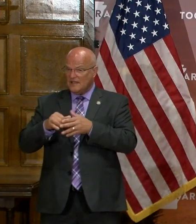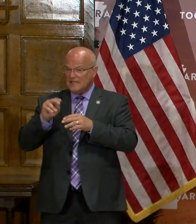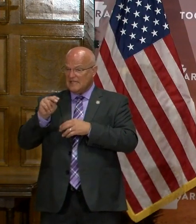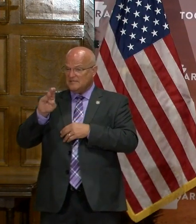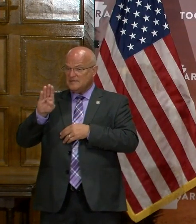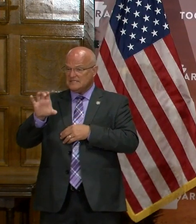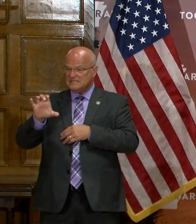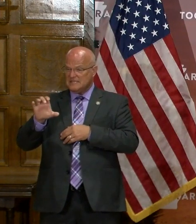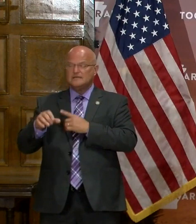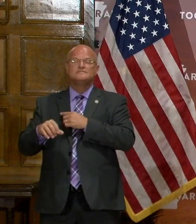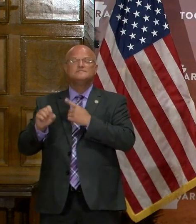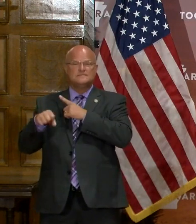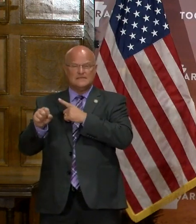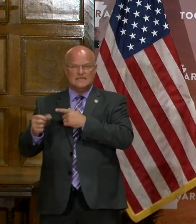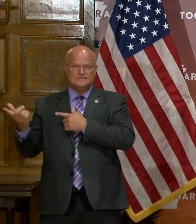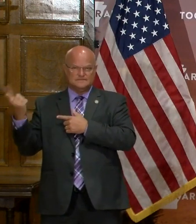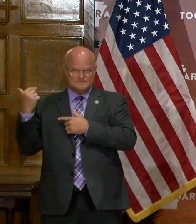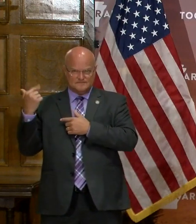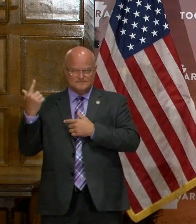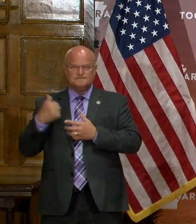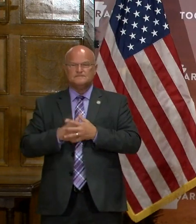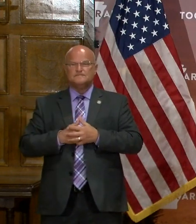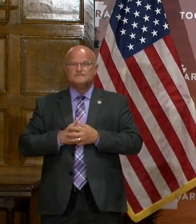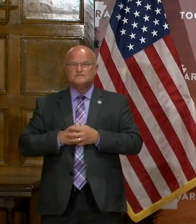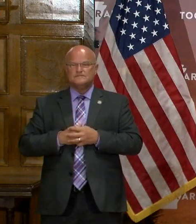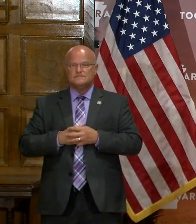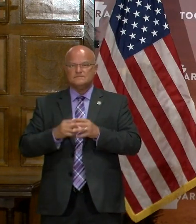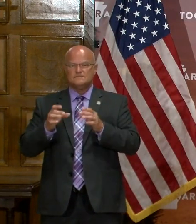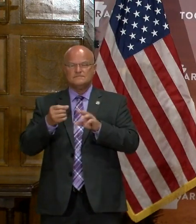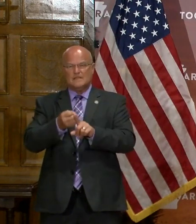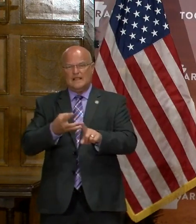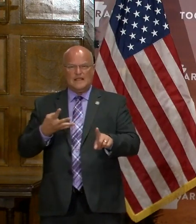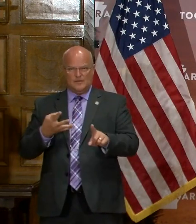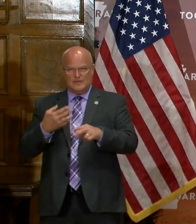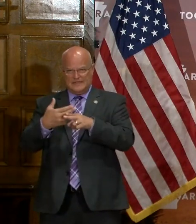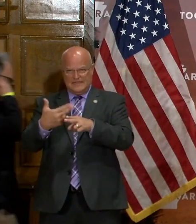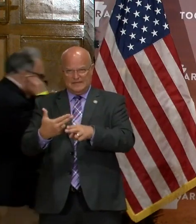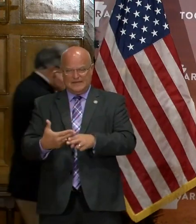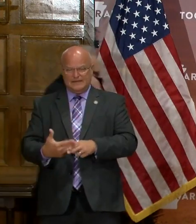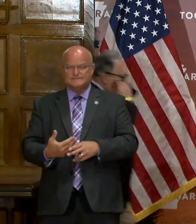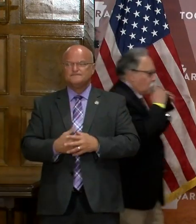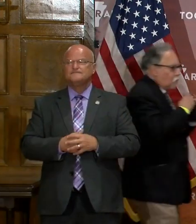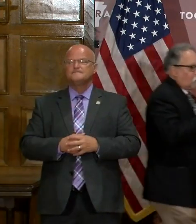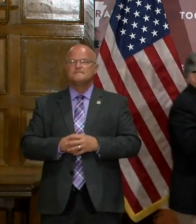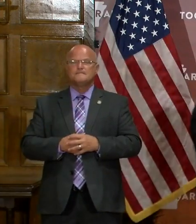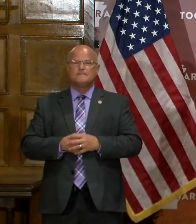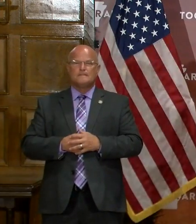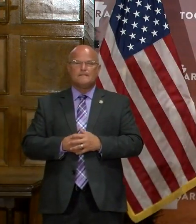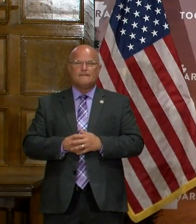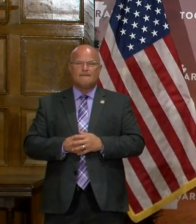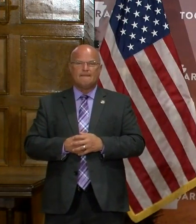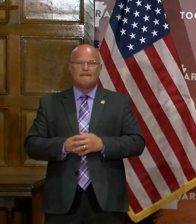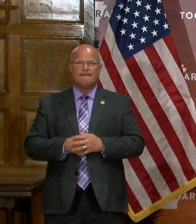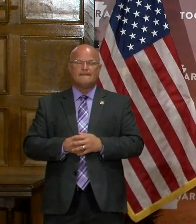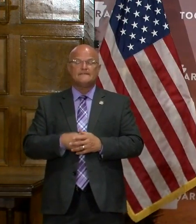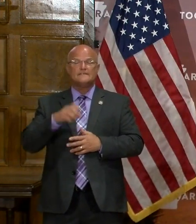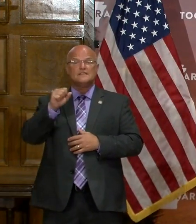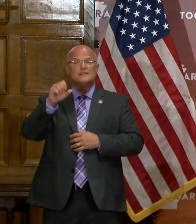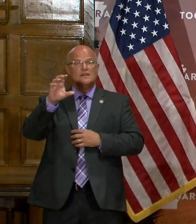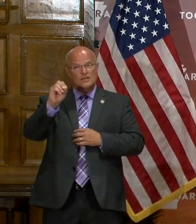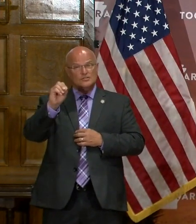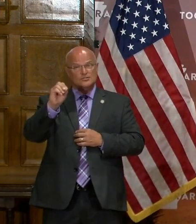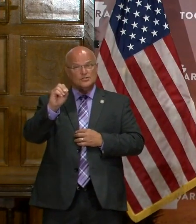that NBC clip? I do, sir. Could you come up and elaborate?